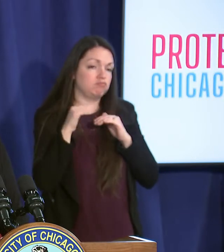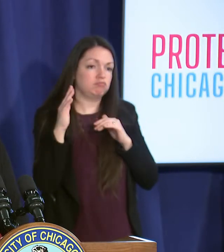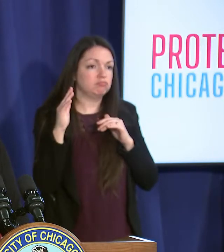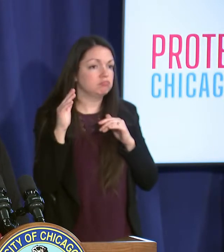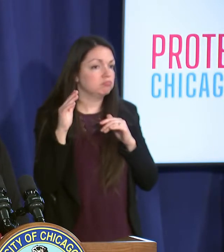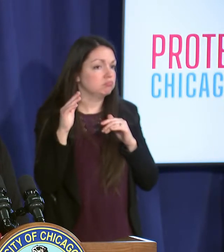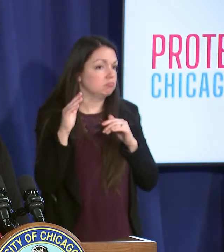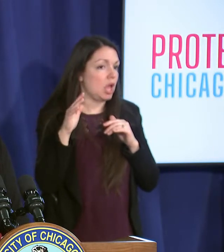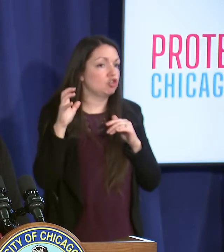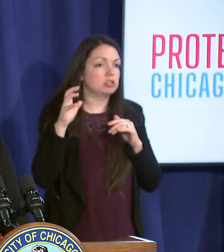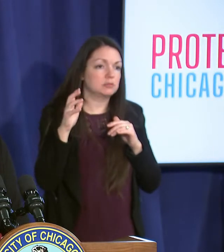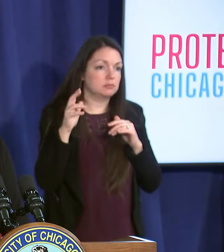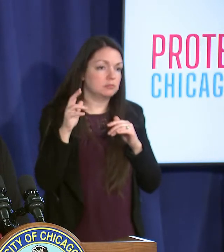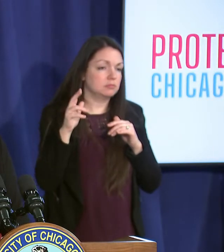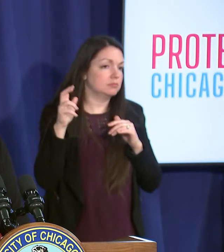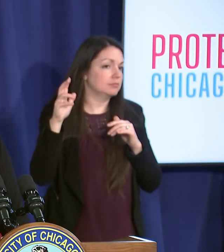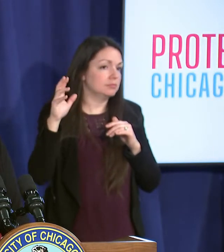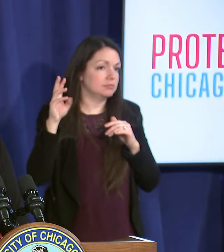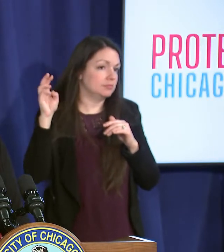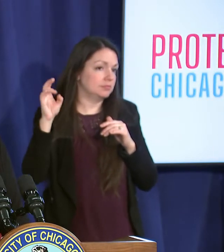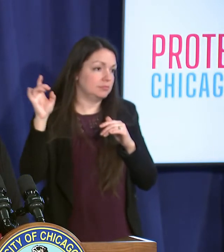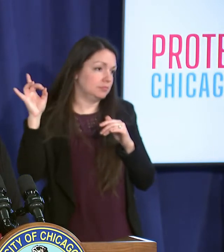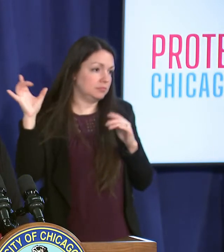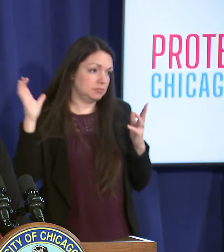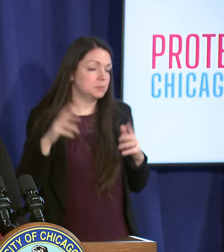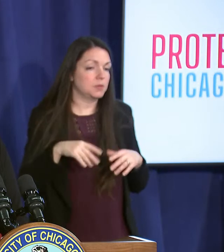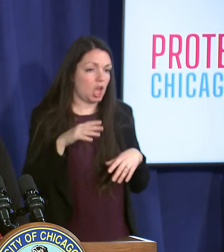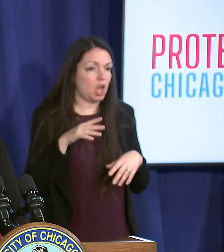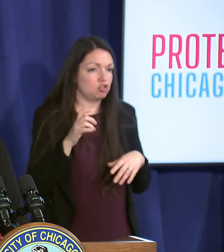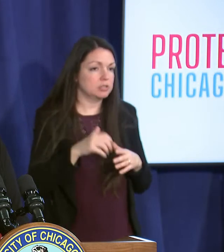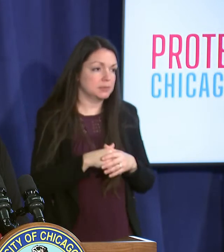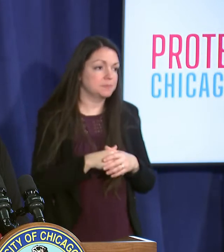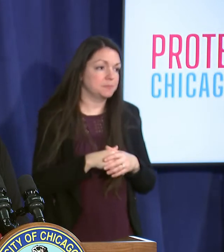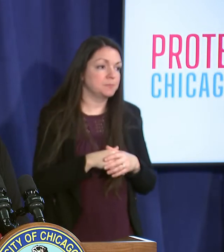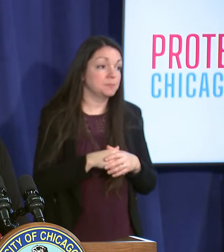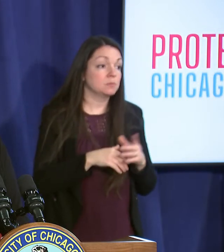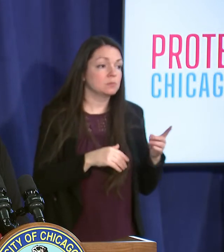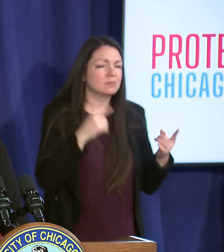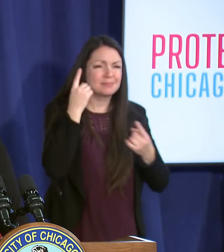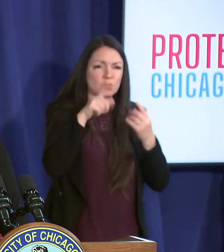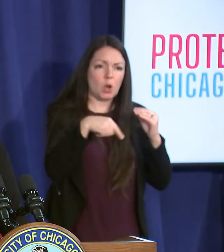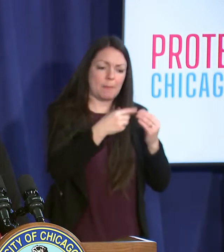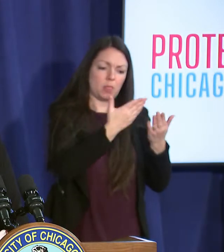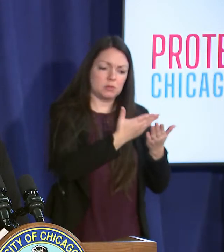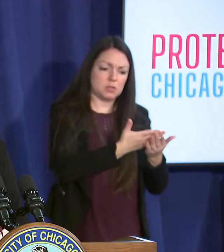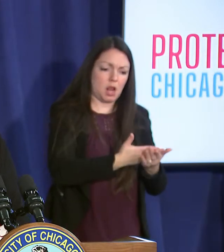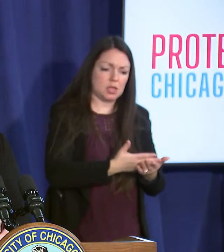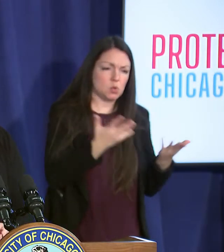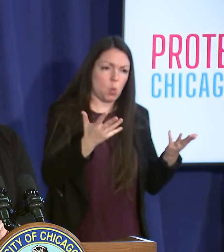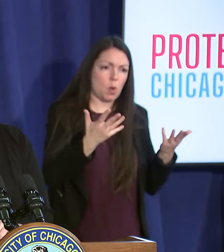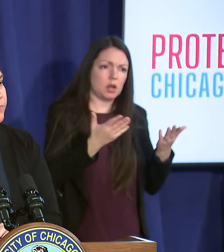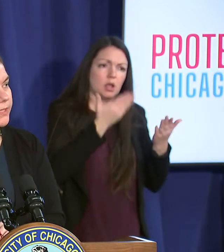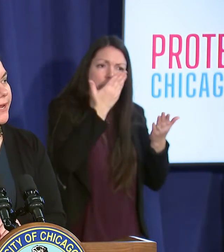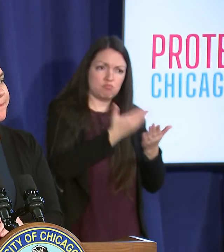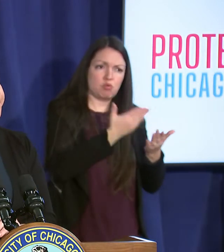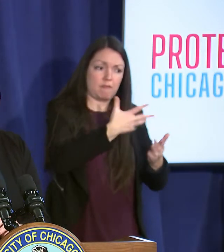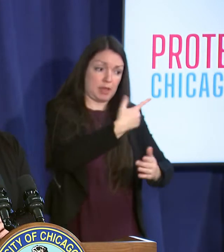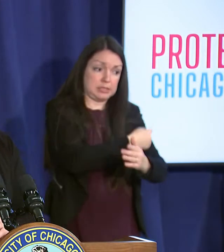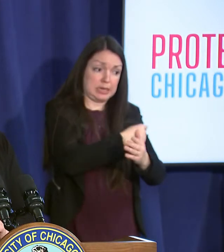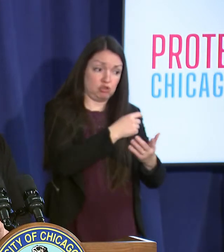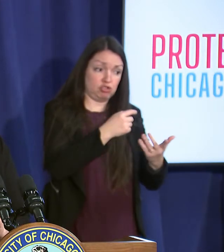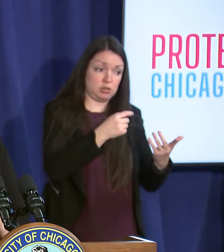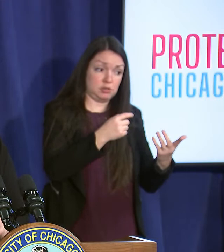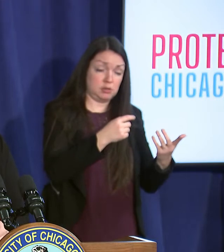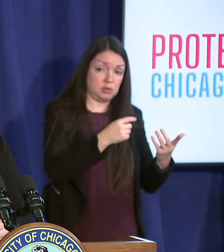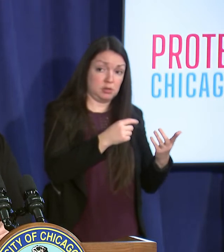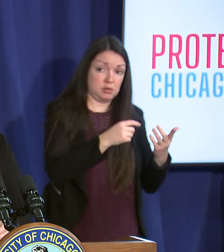for sure. And I wondered if there's any studies that have been done about what the proof of vaccination requirement has done in terms of getting people vaccinated. Yeah. Has